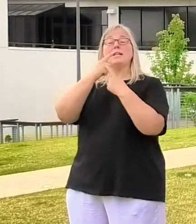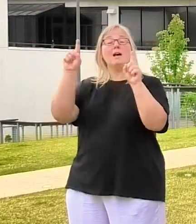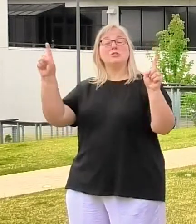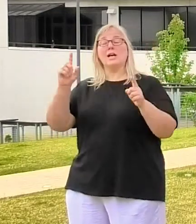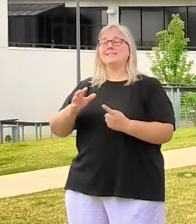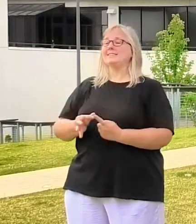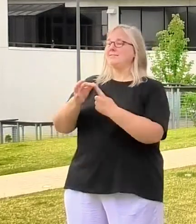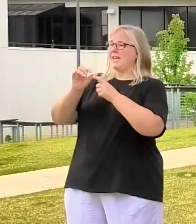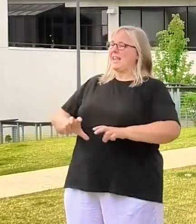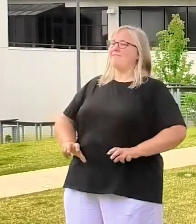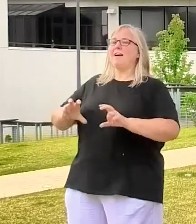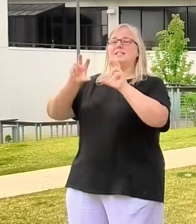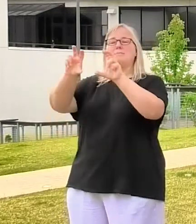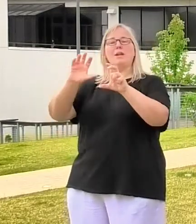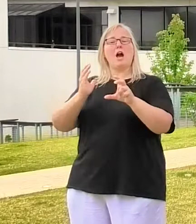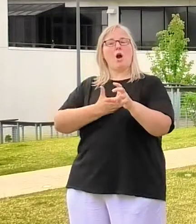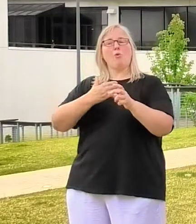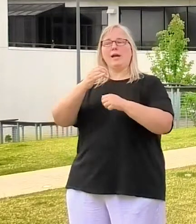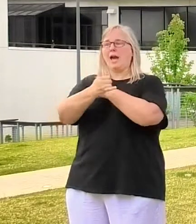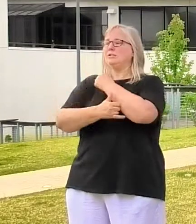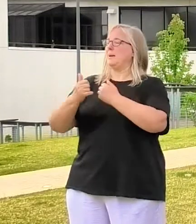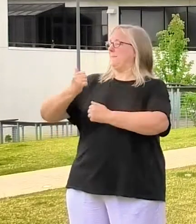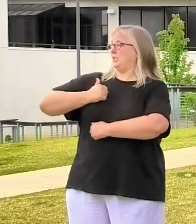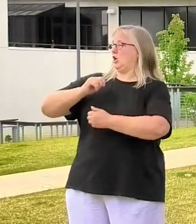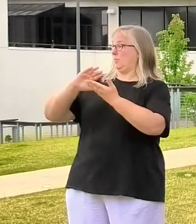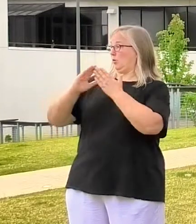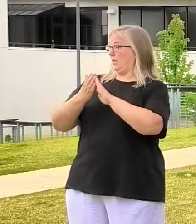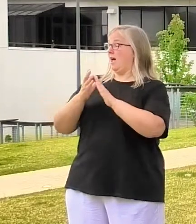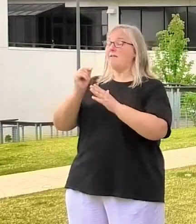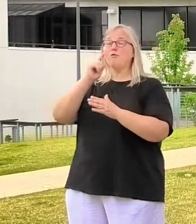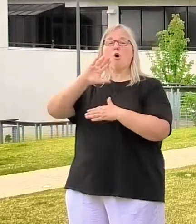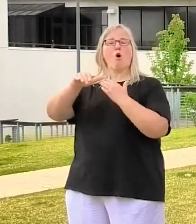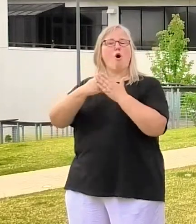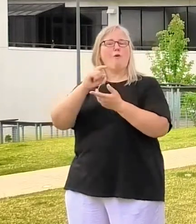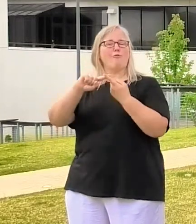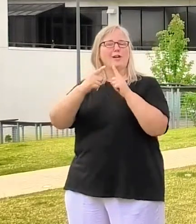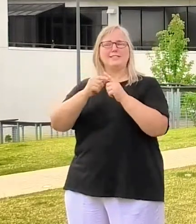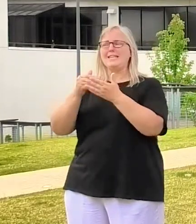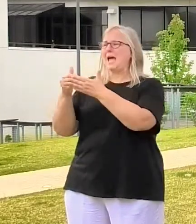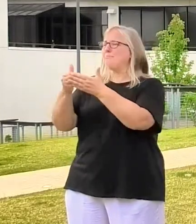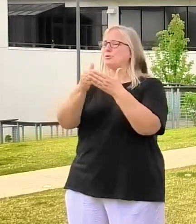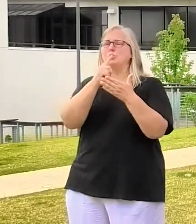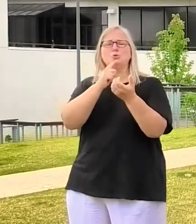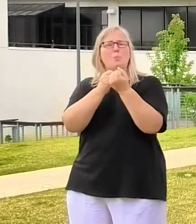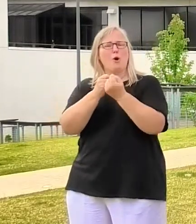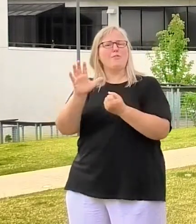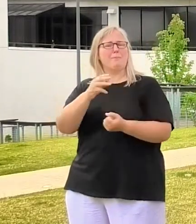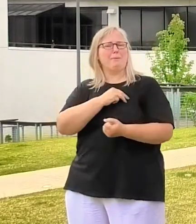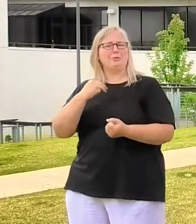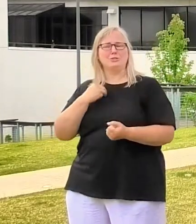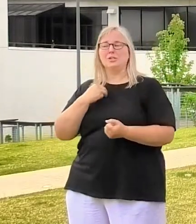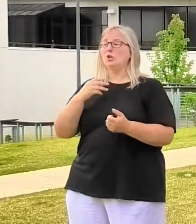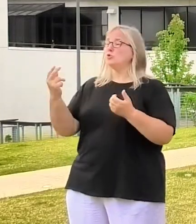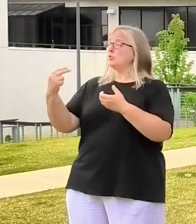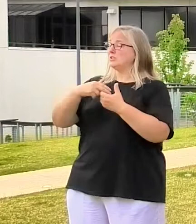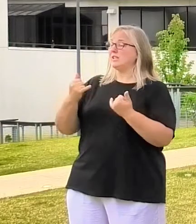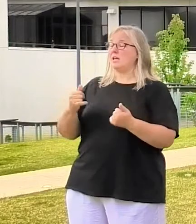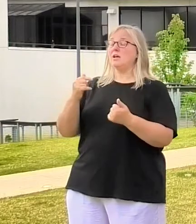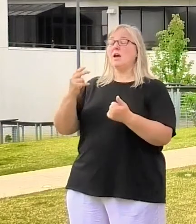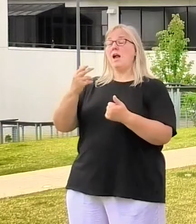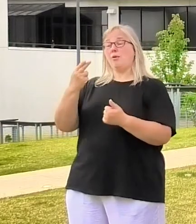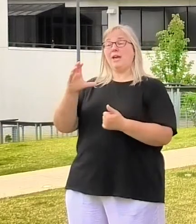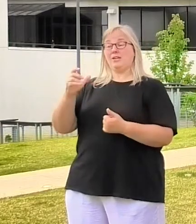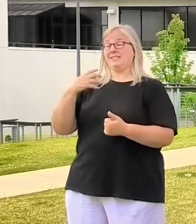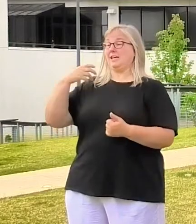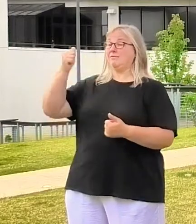significant investment in our county's military community and for all friends and neighbors who support its members. Joining us today are Howard County